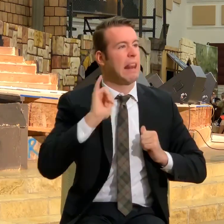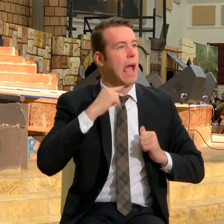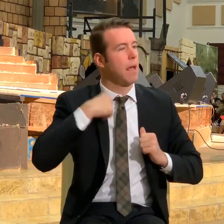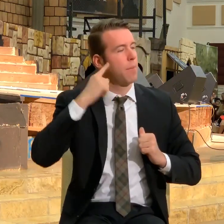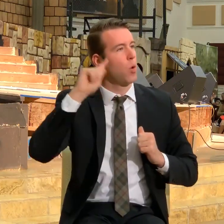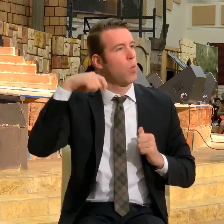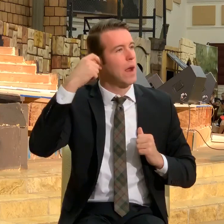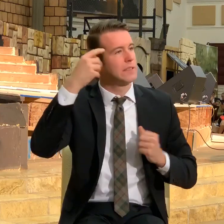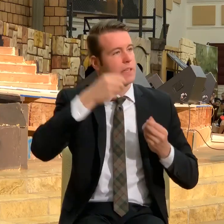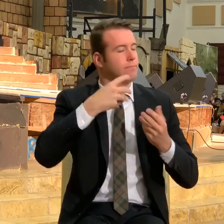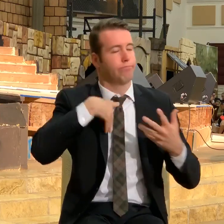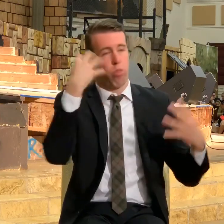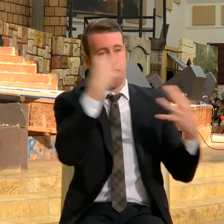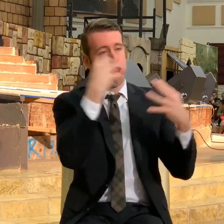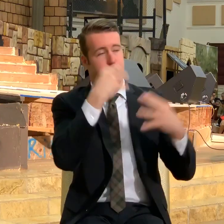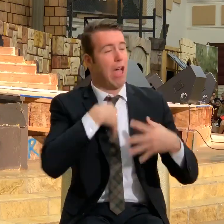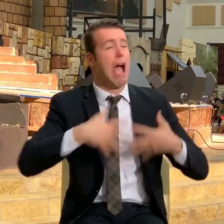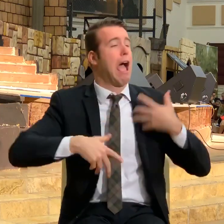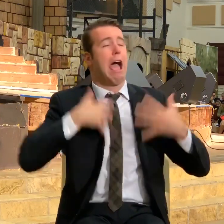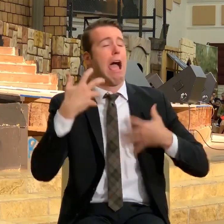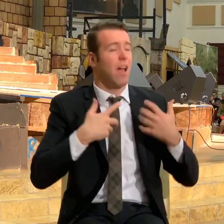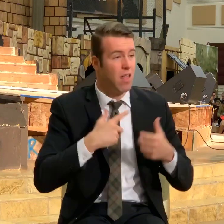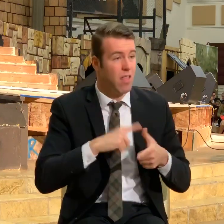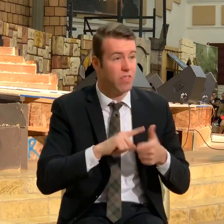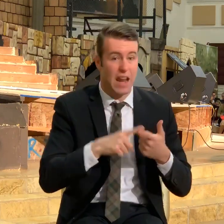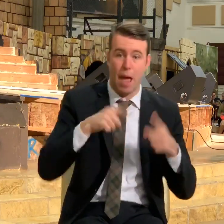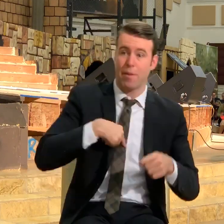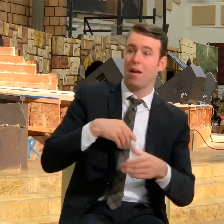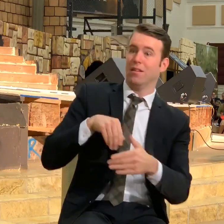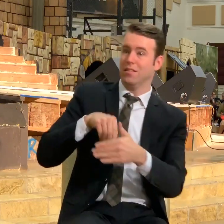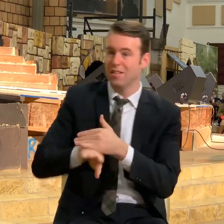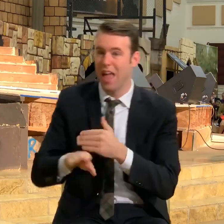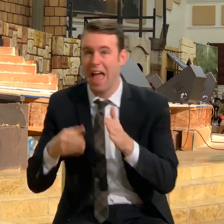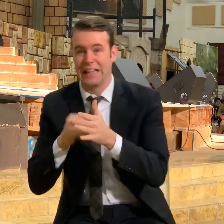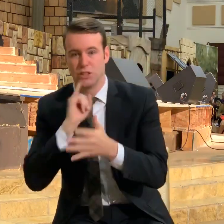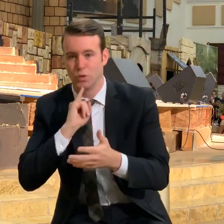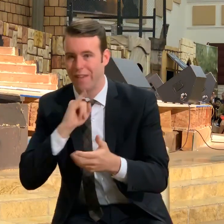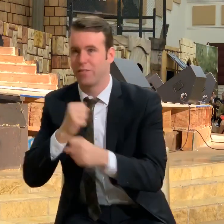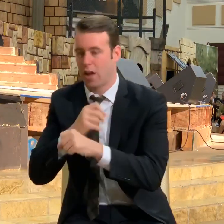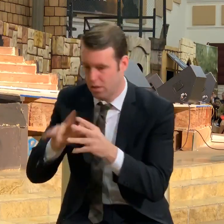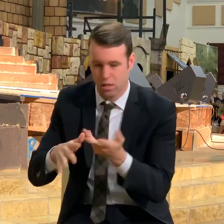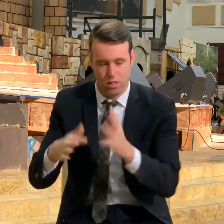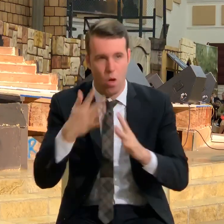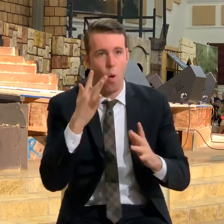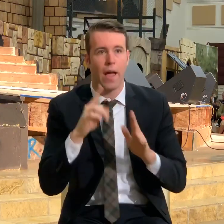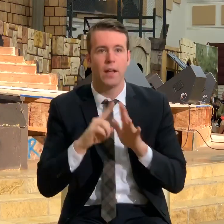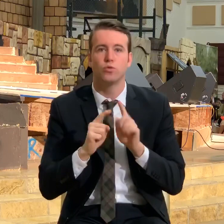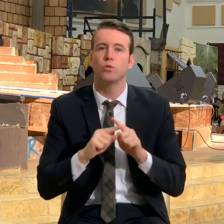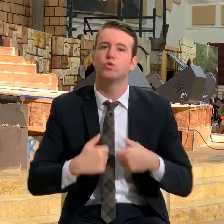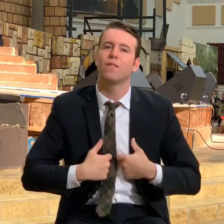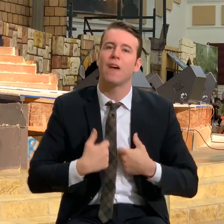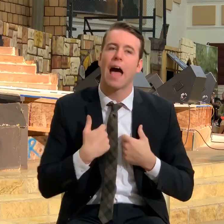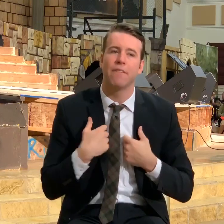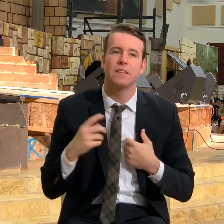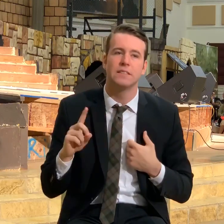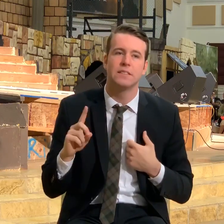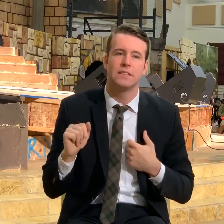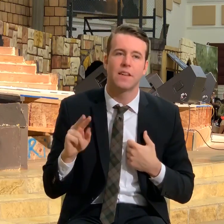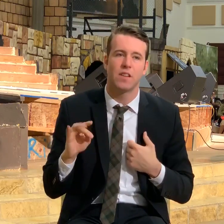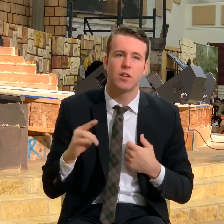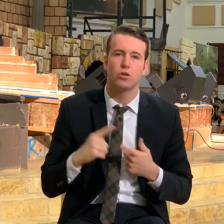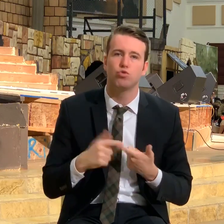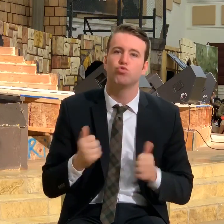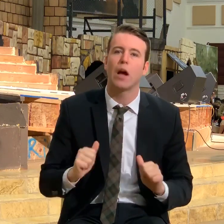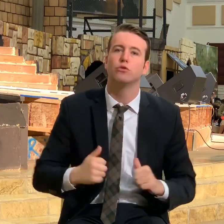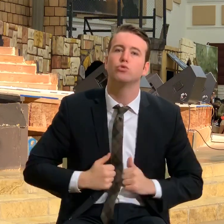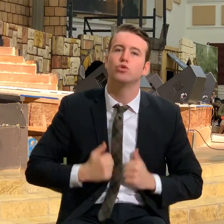people that he used to fight against and will fight against later. But he's just trying to survive. And the amazing thing is that all